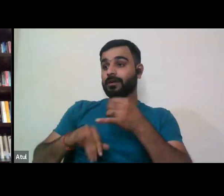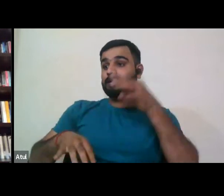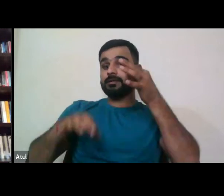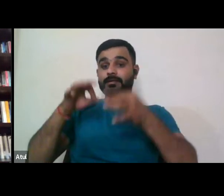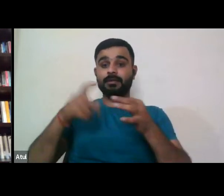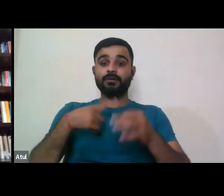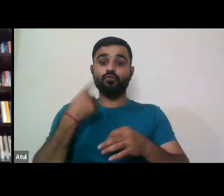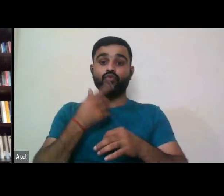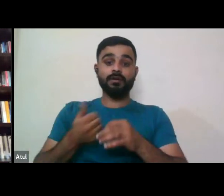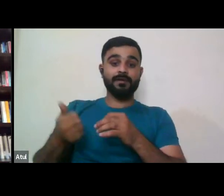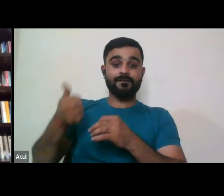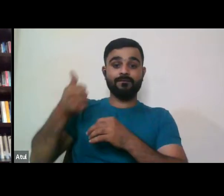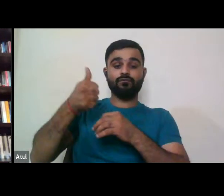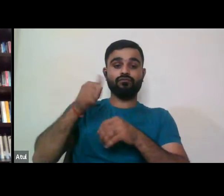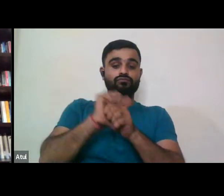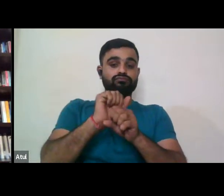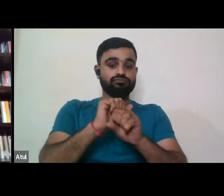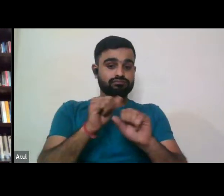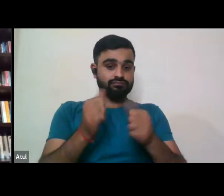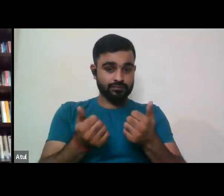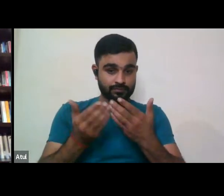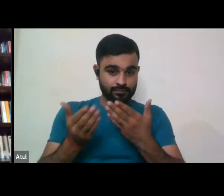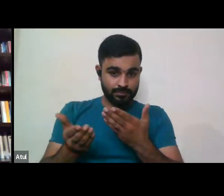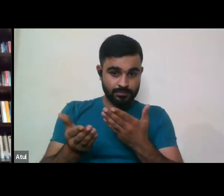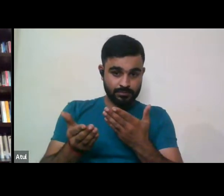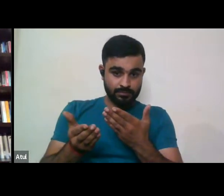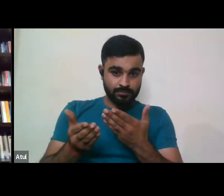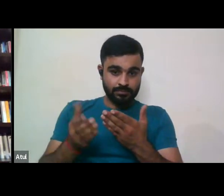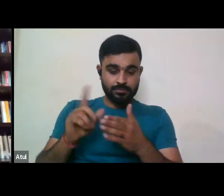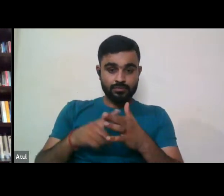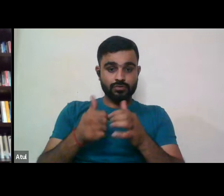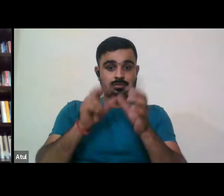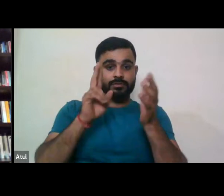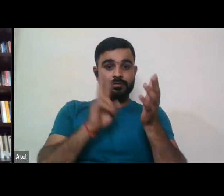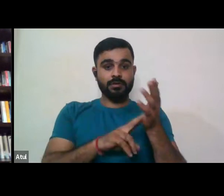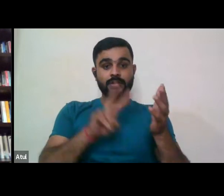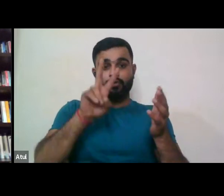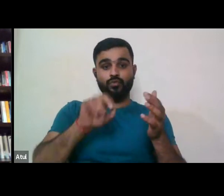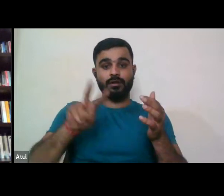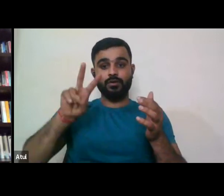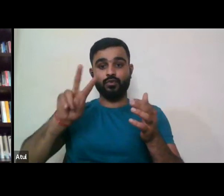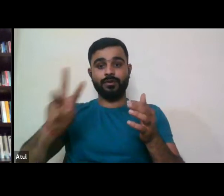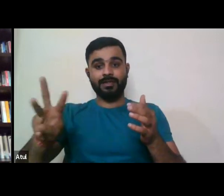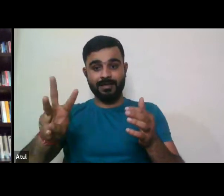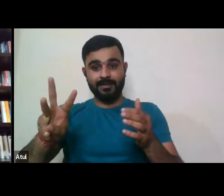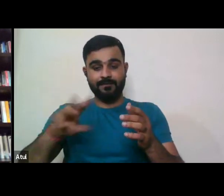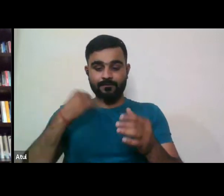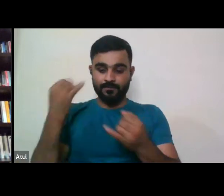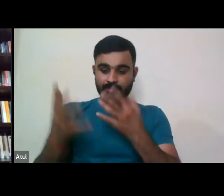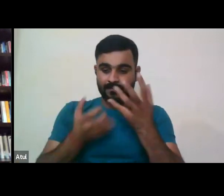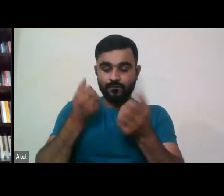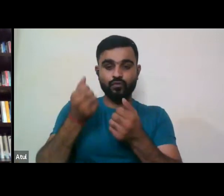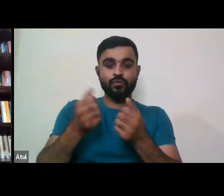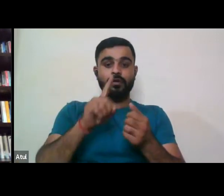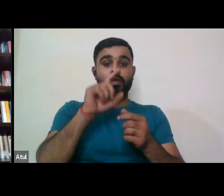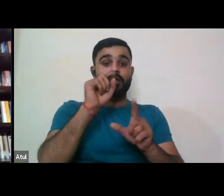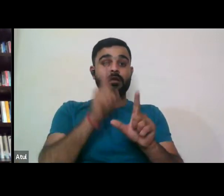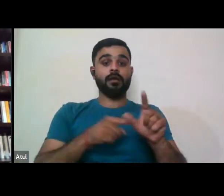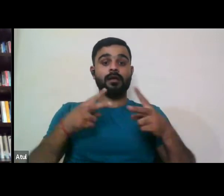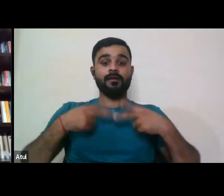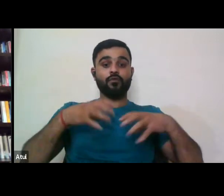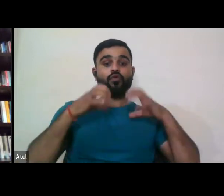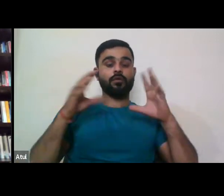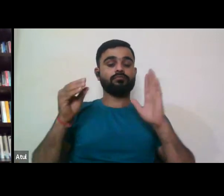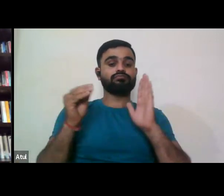was elevated in January 2023 finds himself on 10 constitution